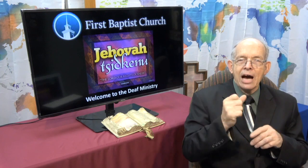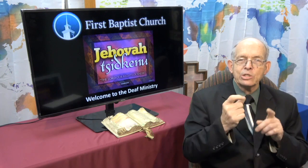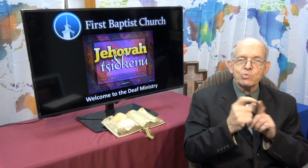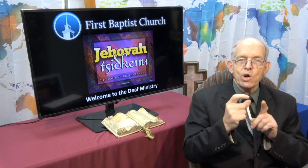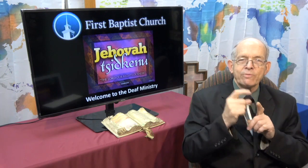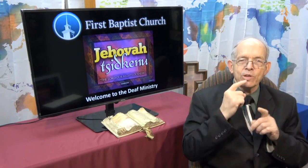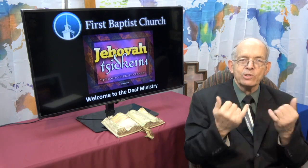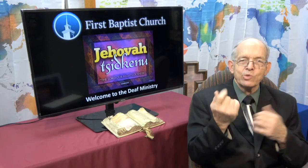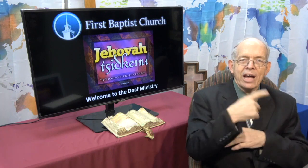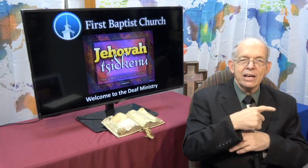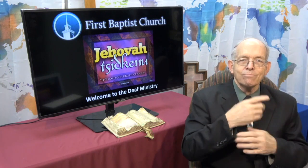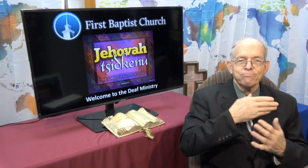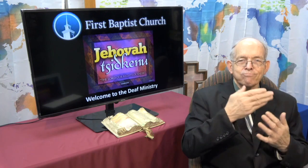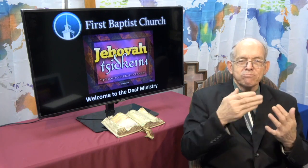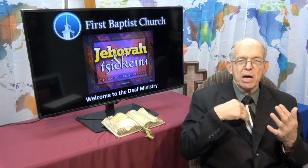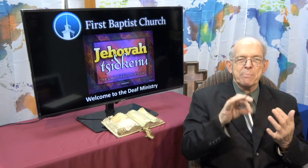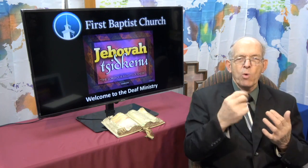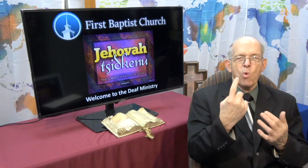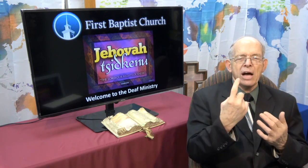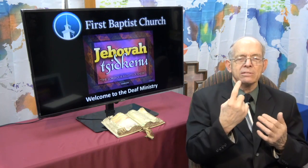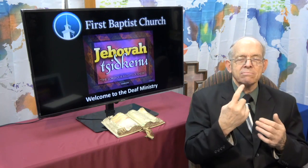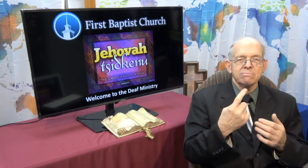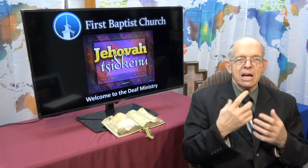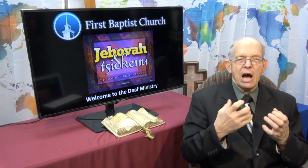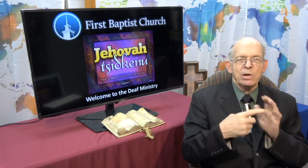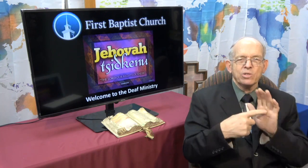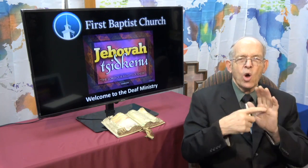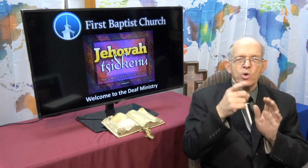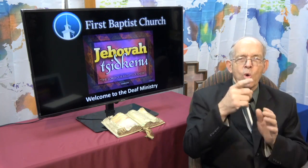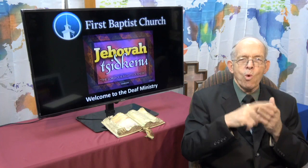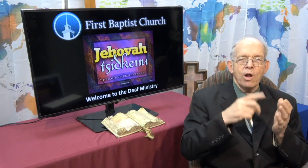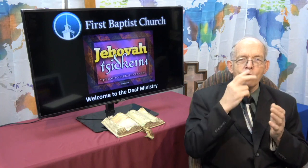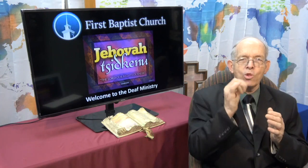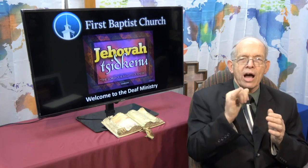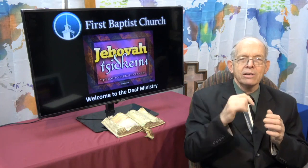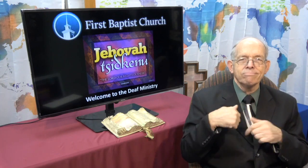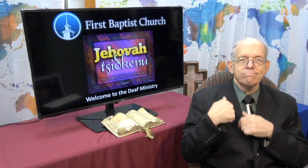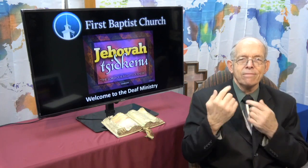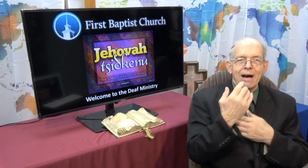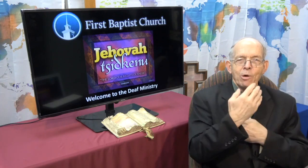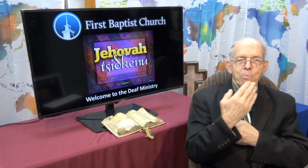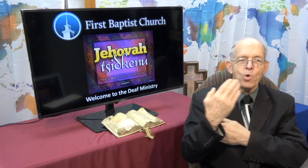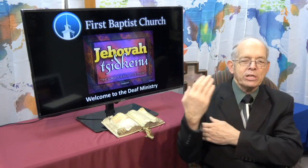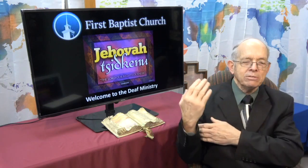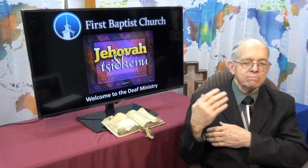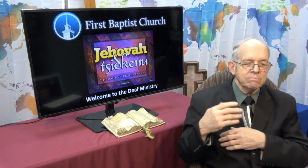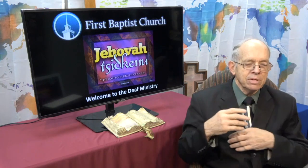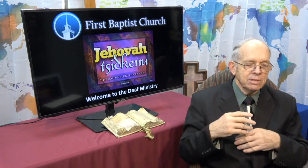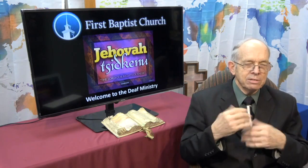God's Word for today, but one. I will show you what the life of a morning. Now